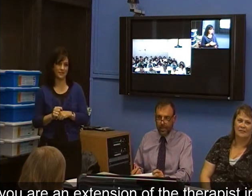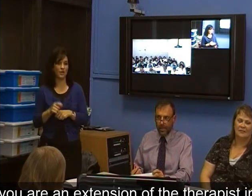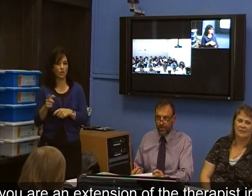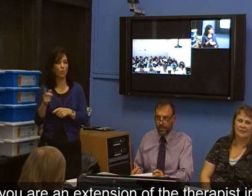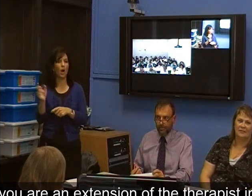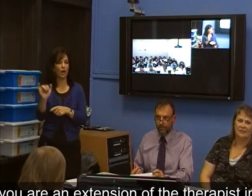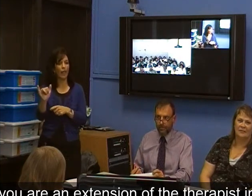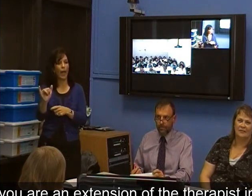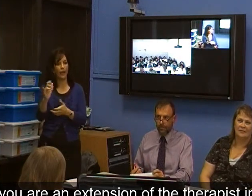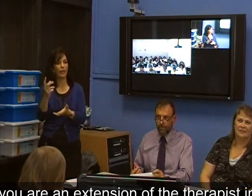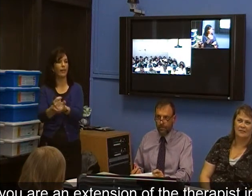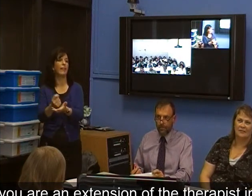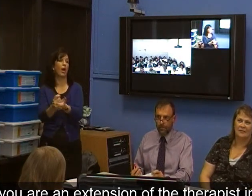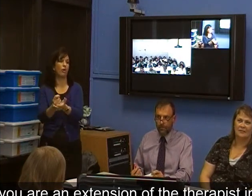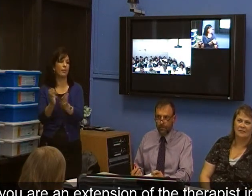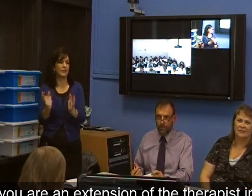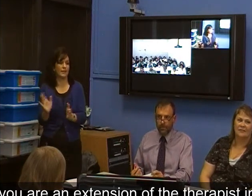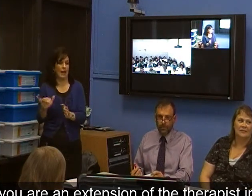that case.